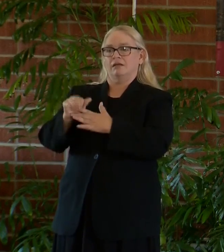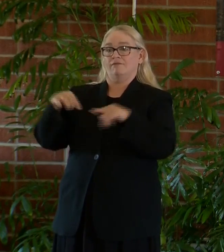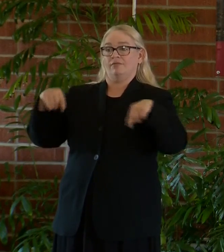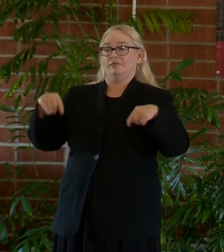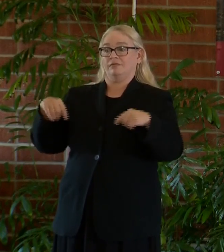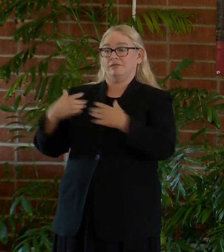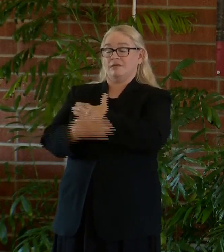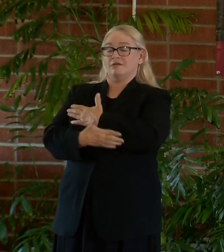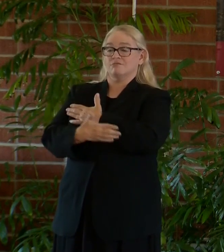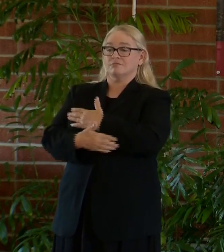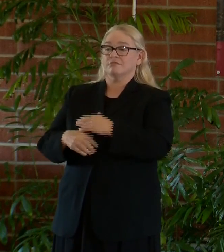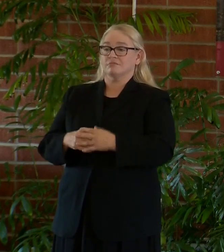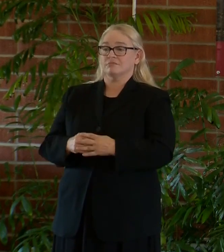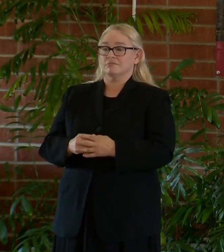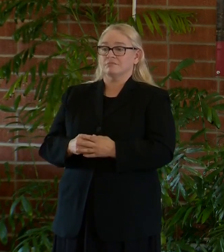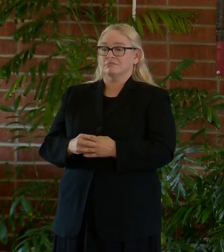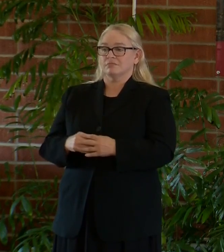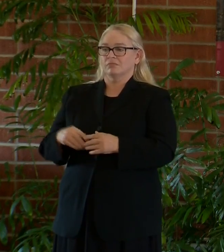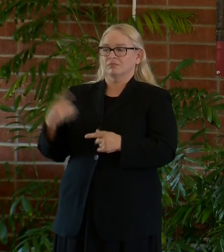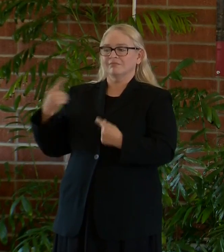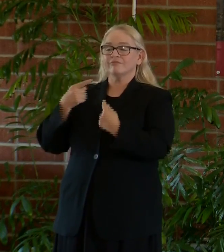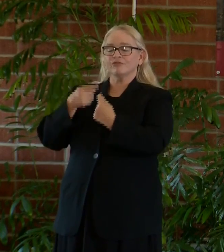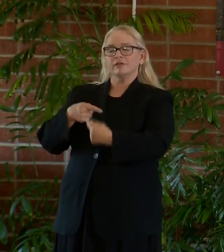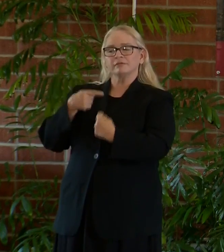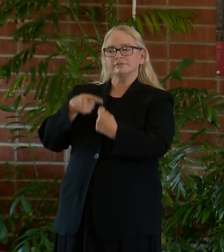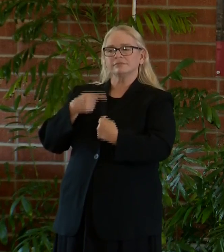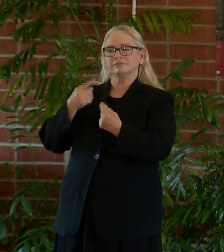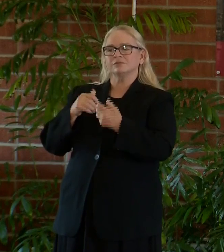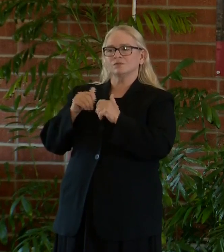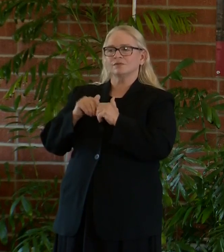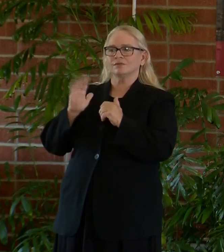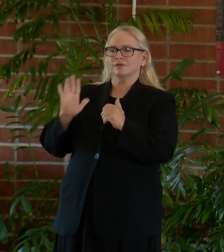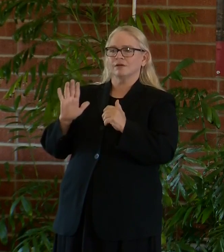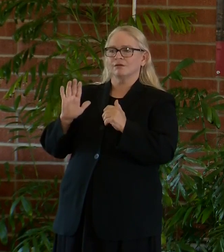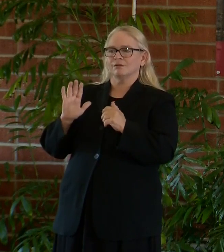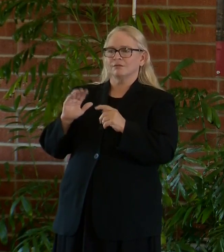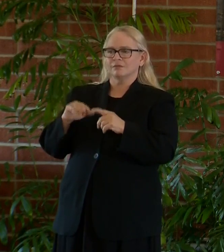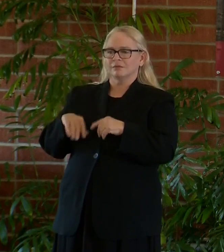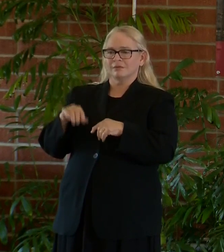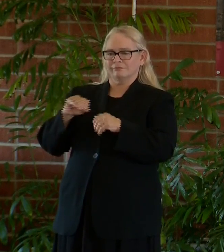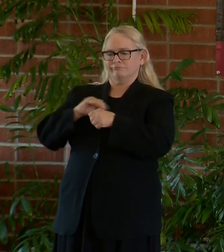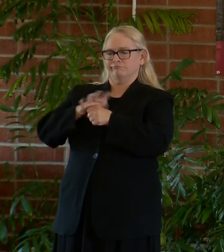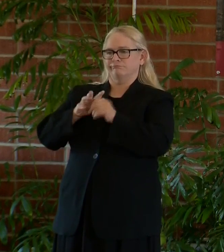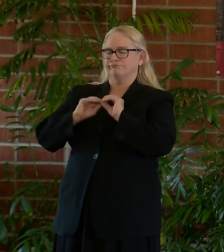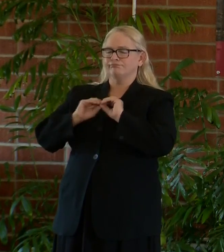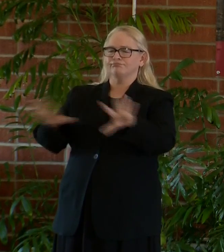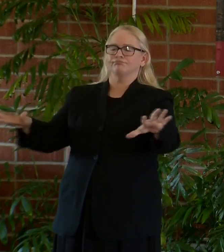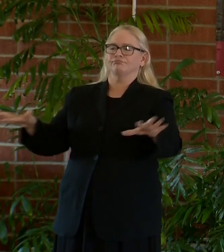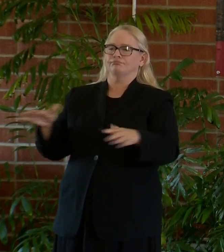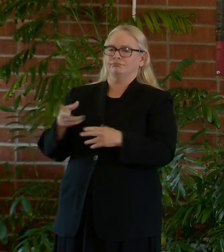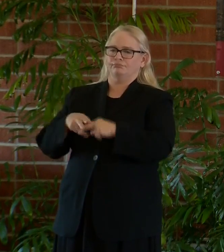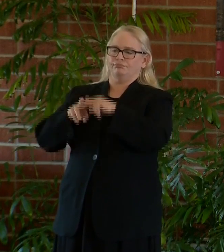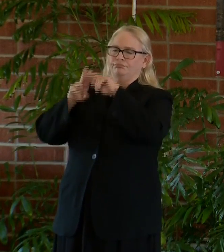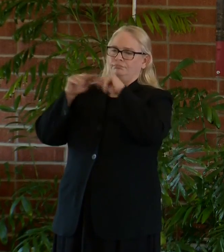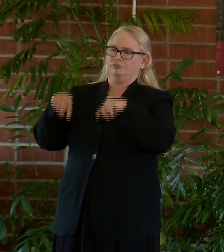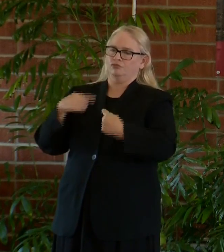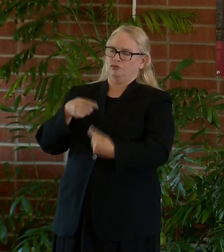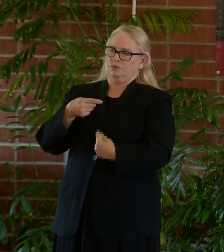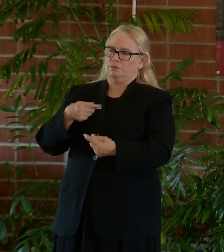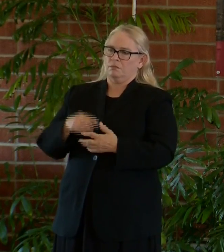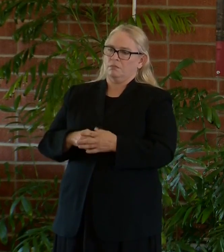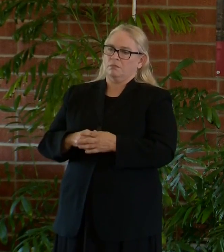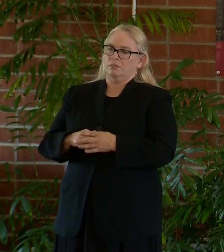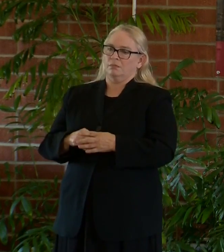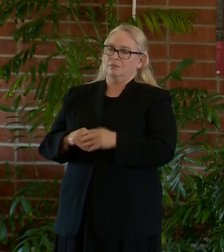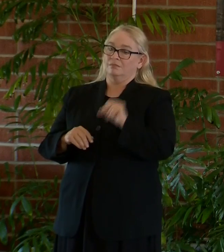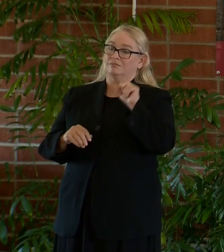struggling with an increase in the rate of infections and transmissions. A county, Stockton's in a county